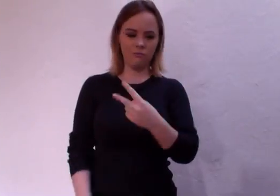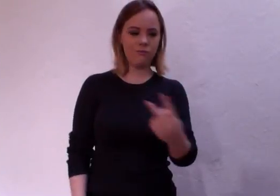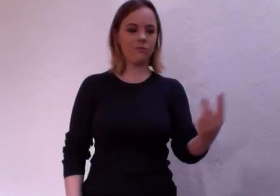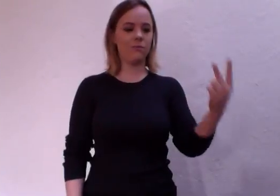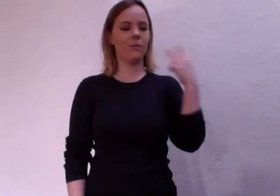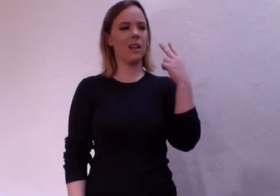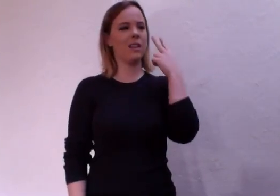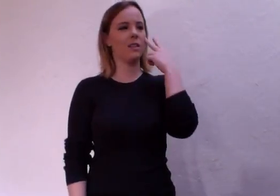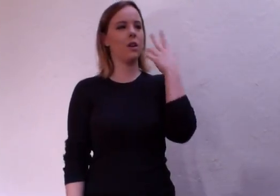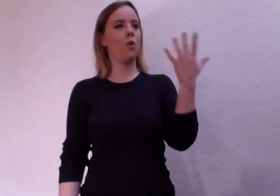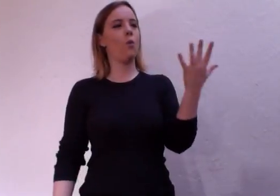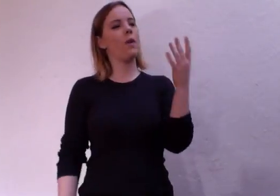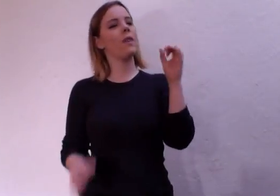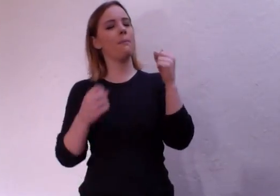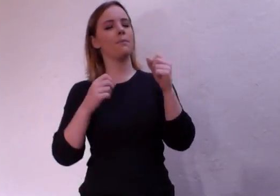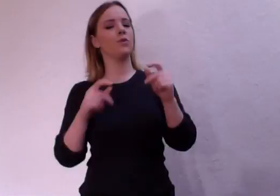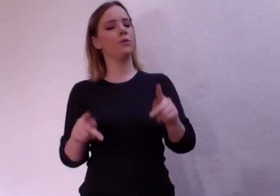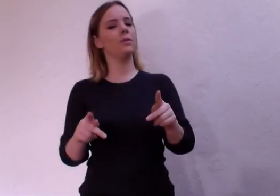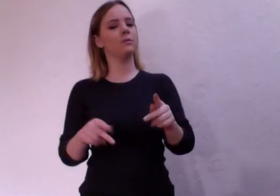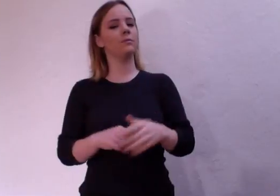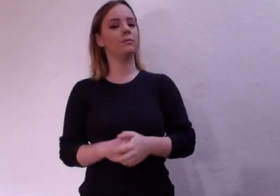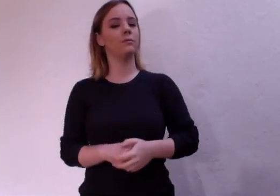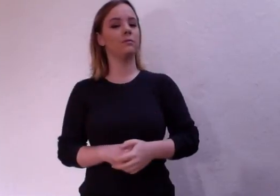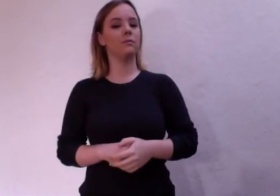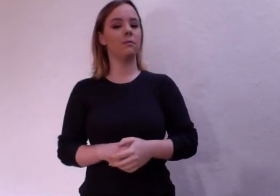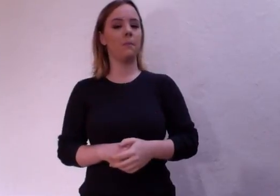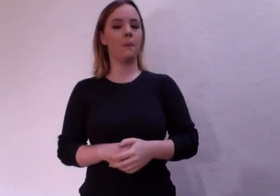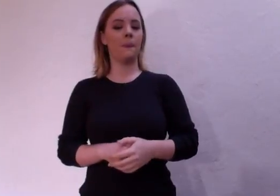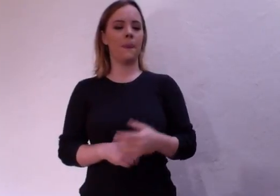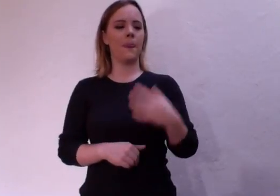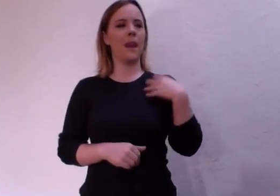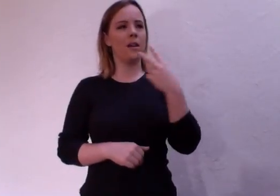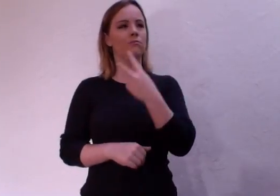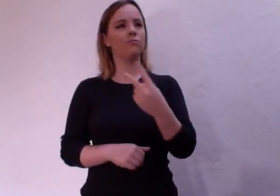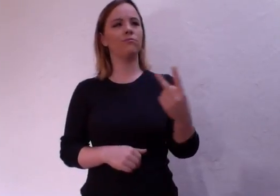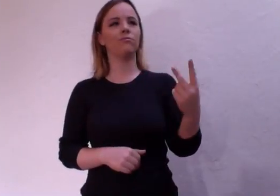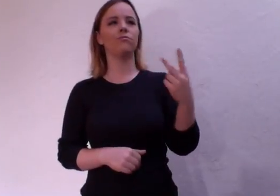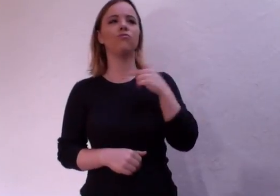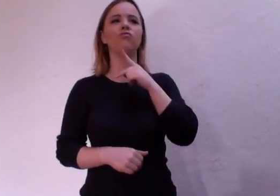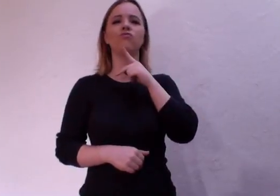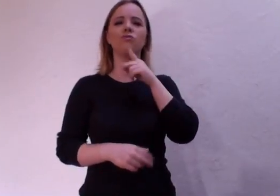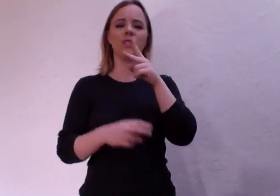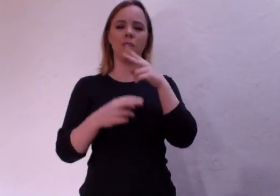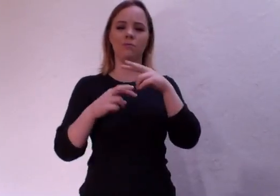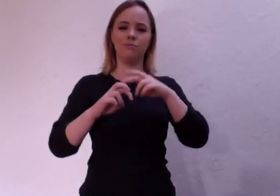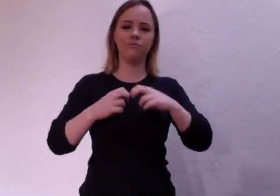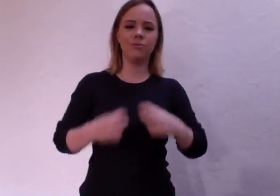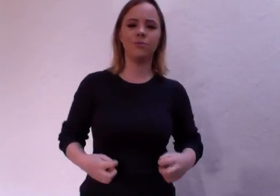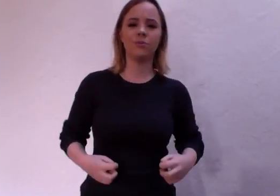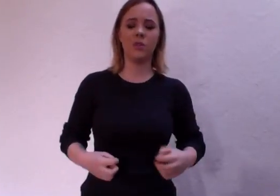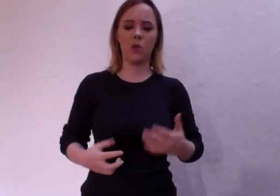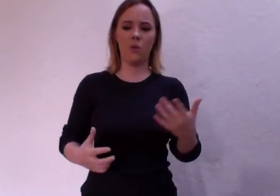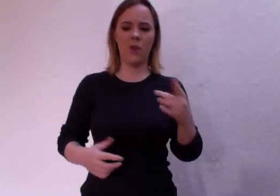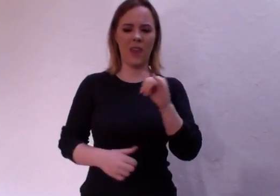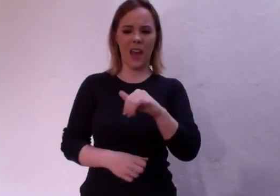when I scratch the surface a little bit further, look a little bit deeper at what that opportunity manifested as, in the